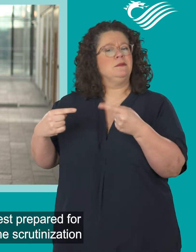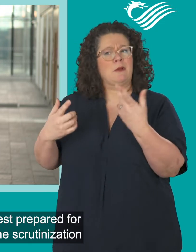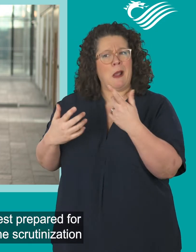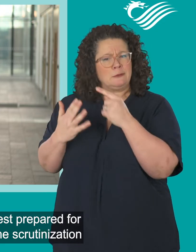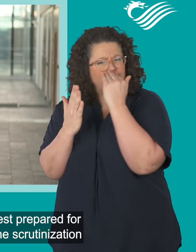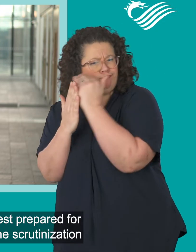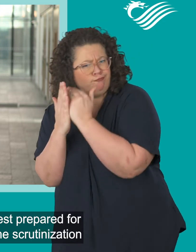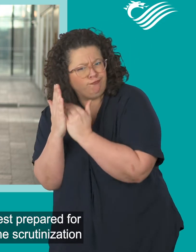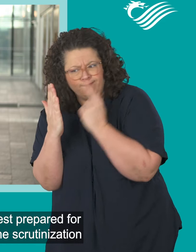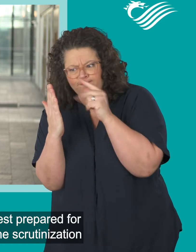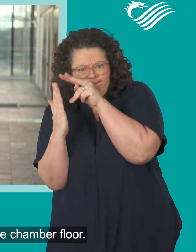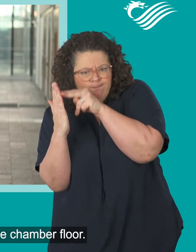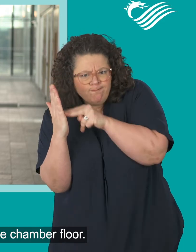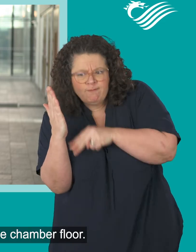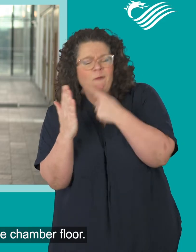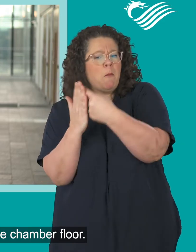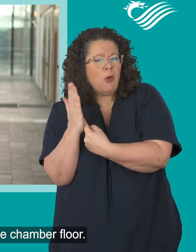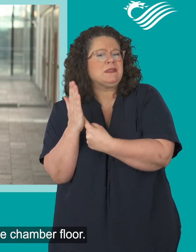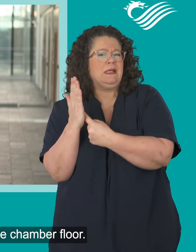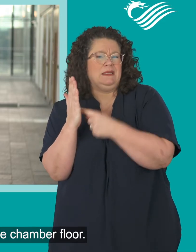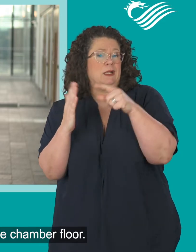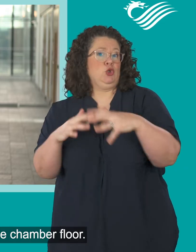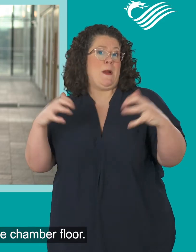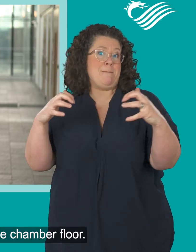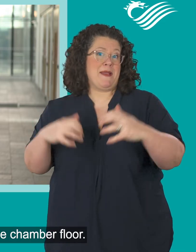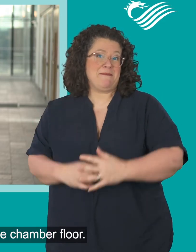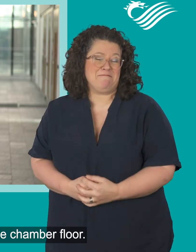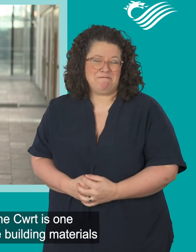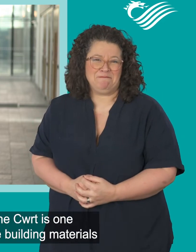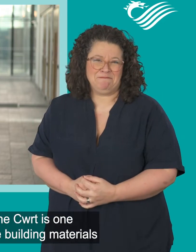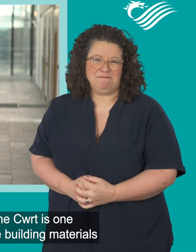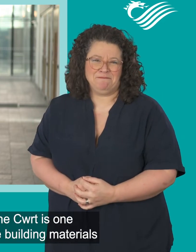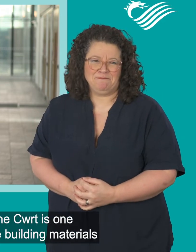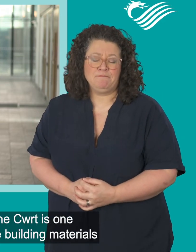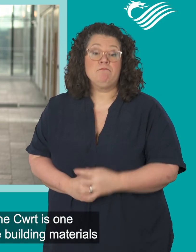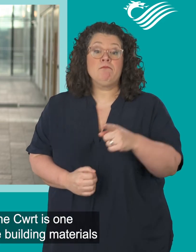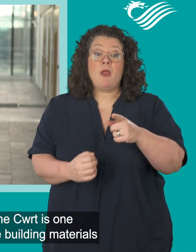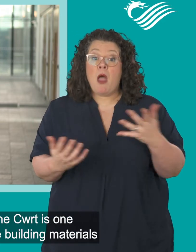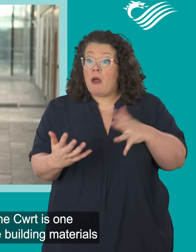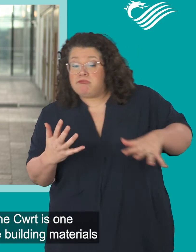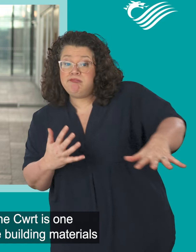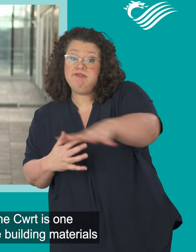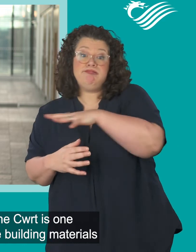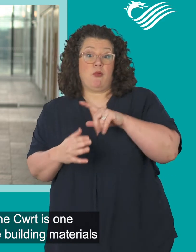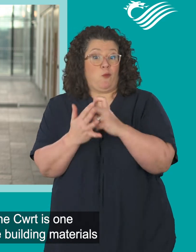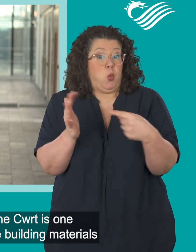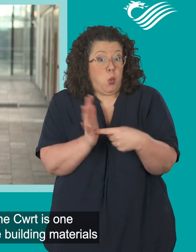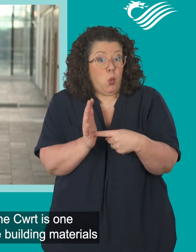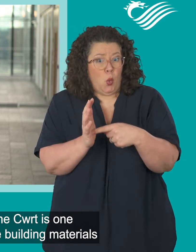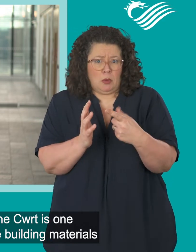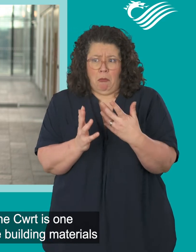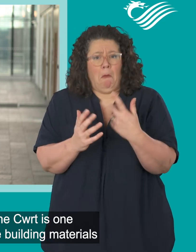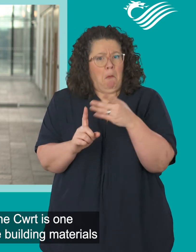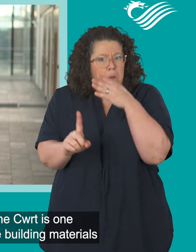debates and the scrutinisation of government policies on the chamber floor. Across the entire floor of the Cwrt is one of the most